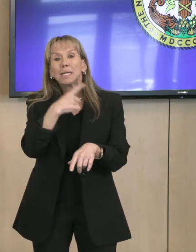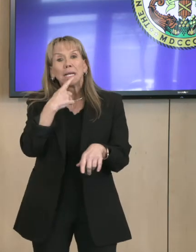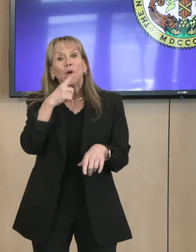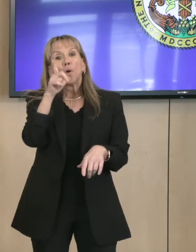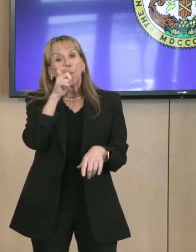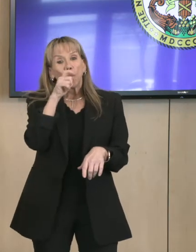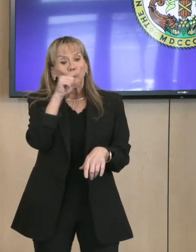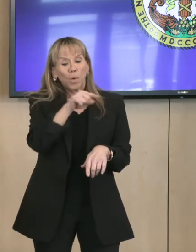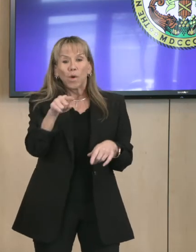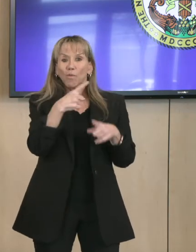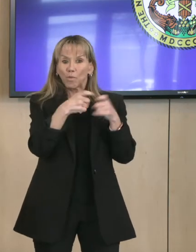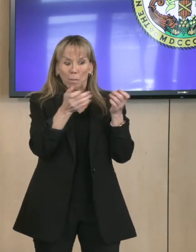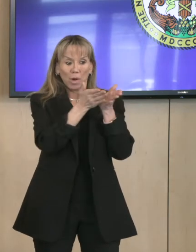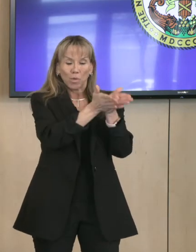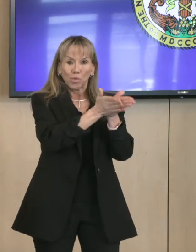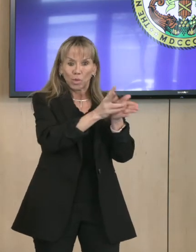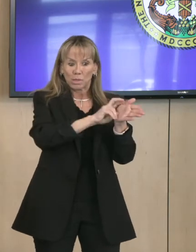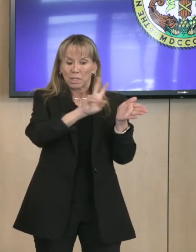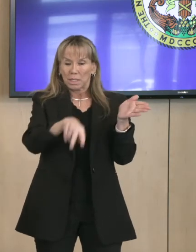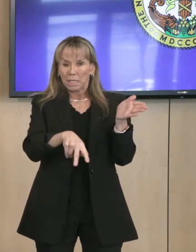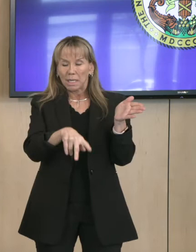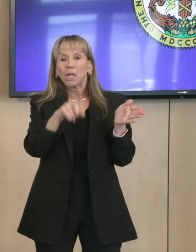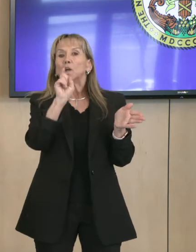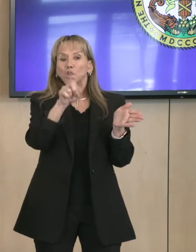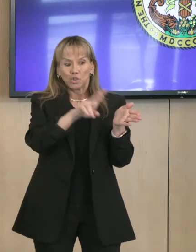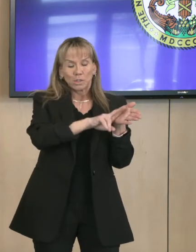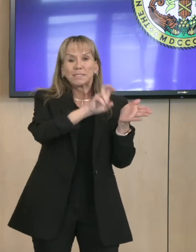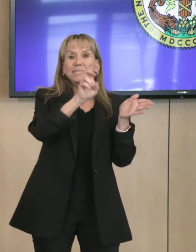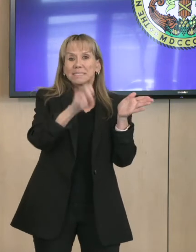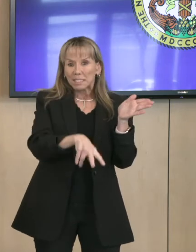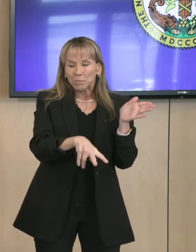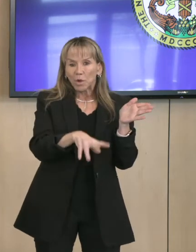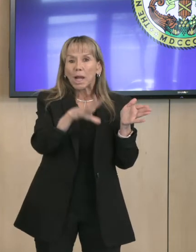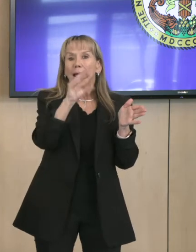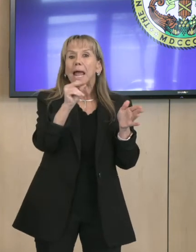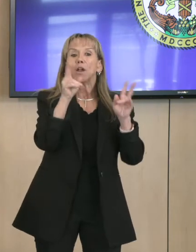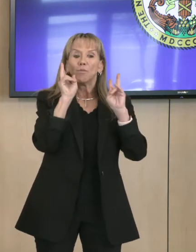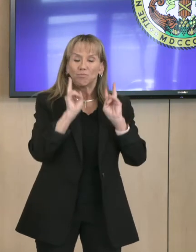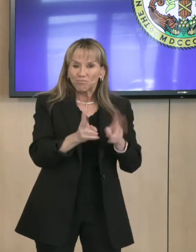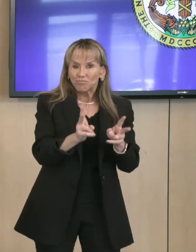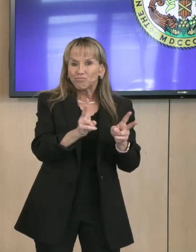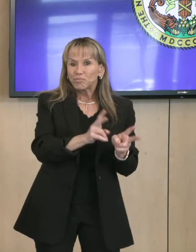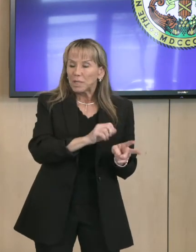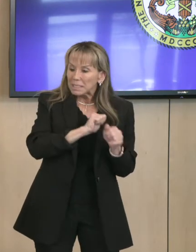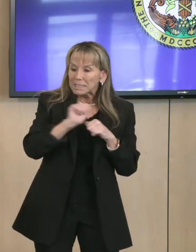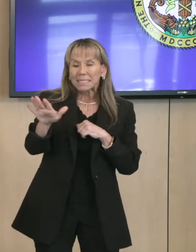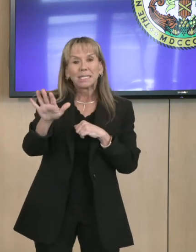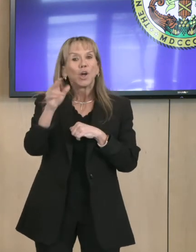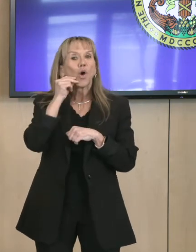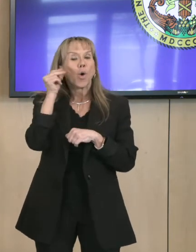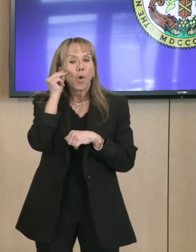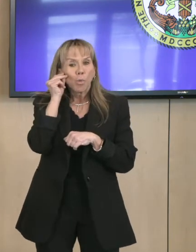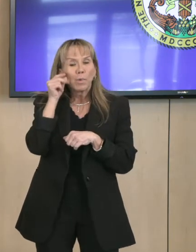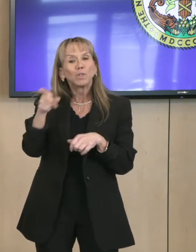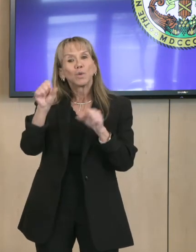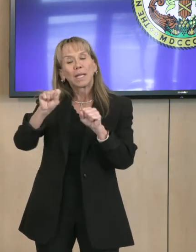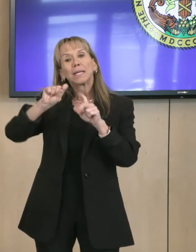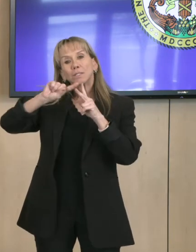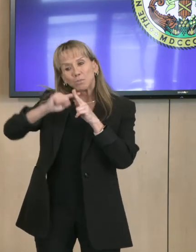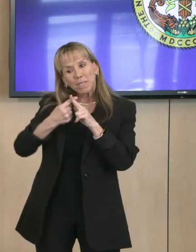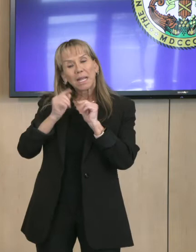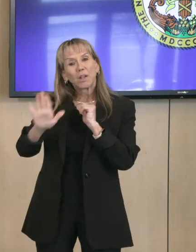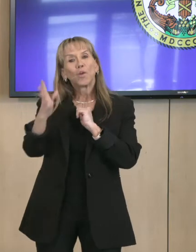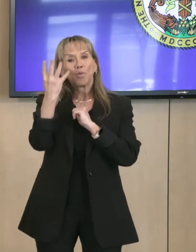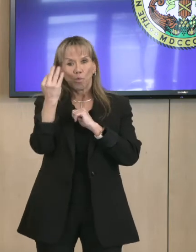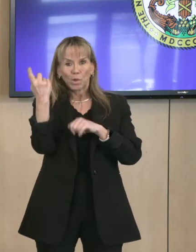come from cruise ships should be disembarked and expeditiously sent to their homes to start 14 days